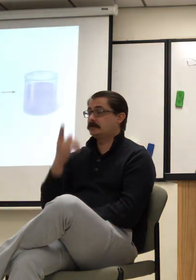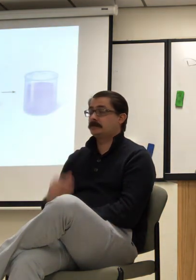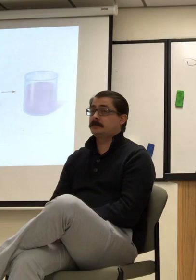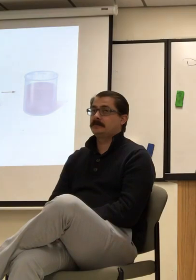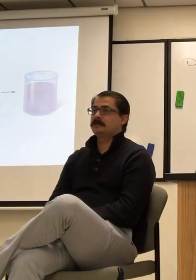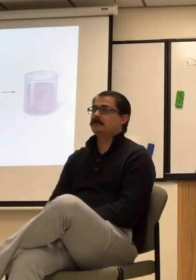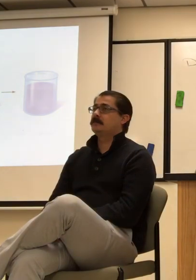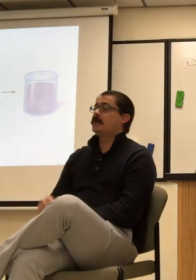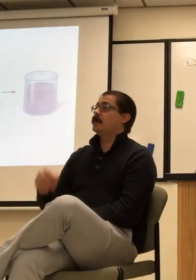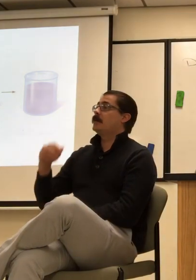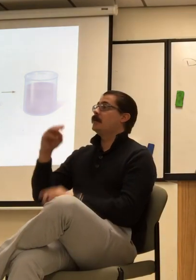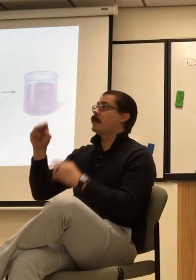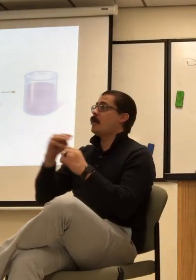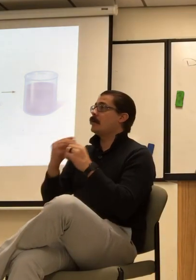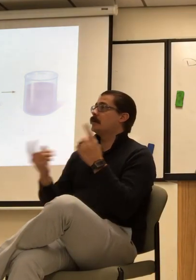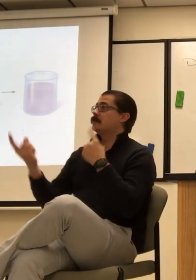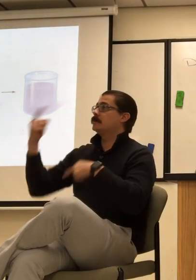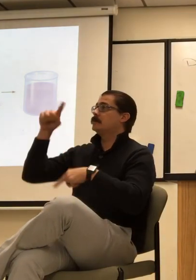Molecules move